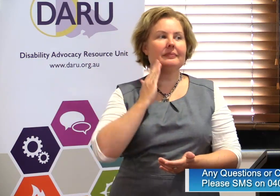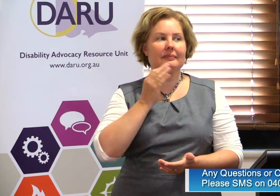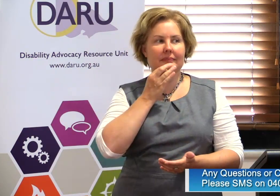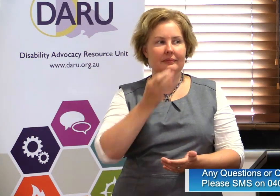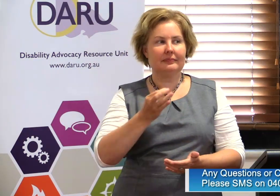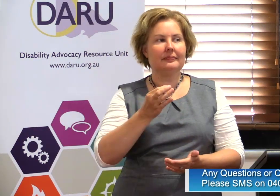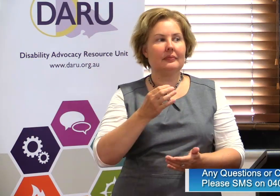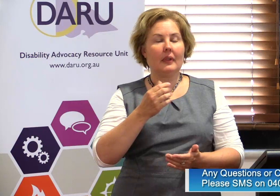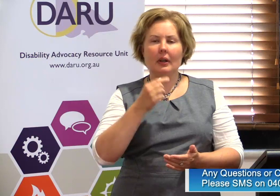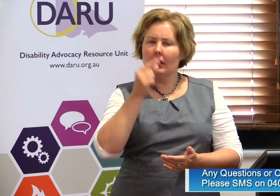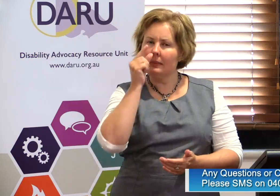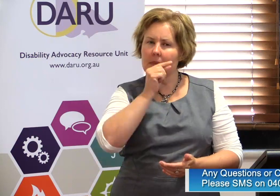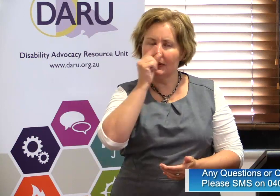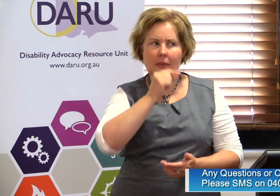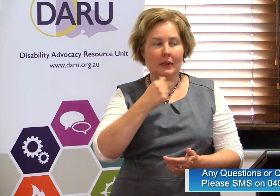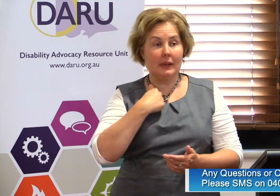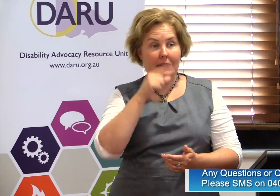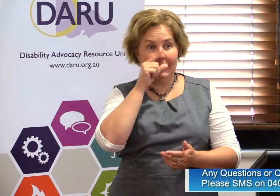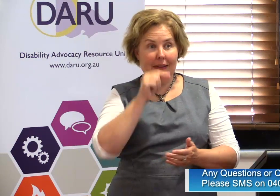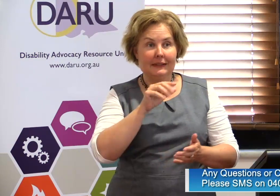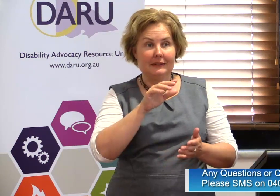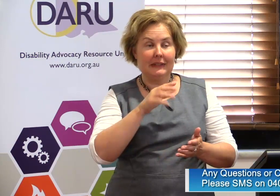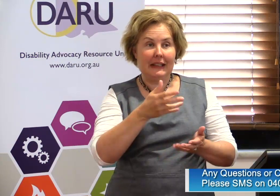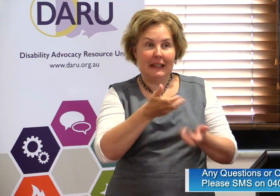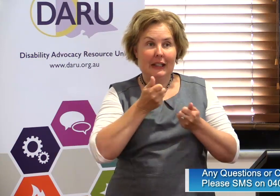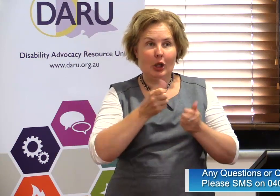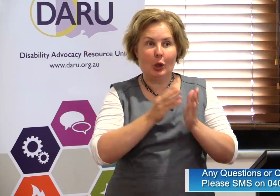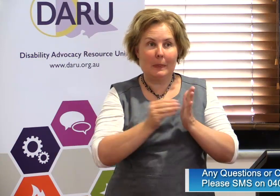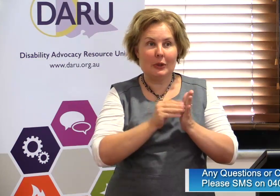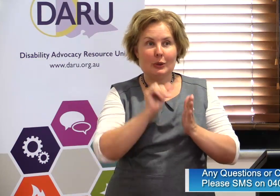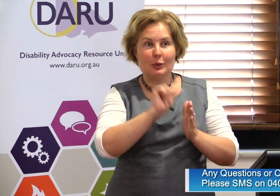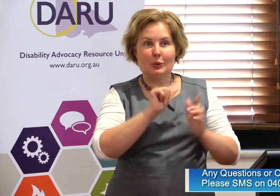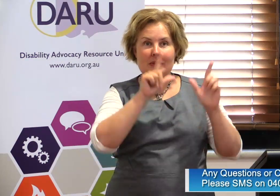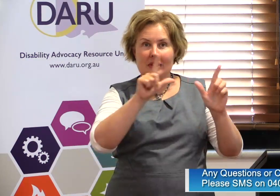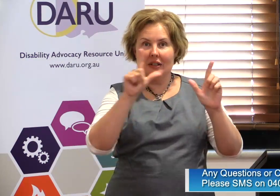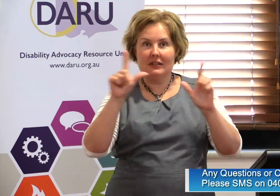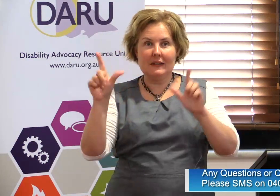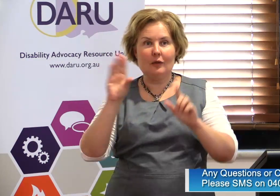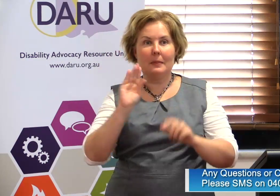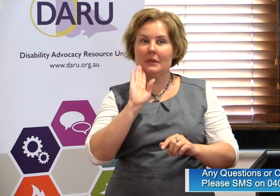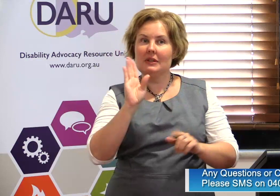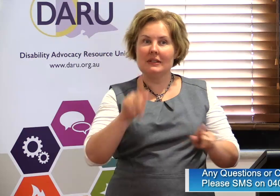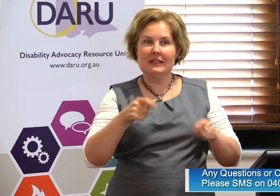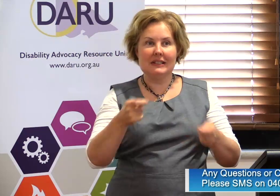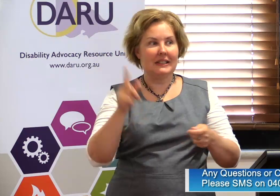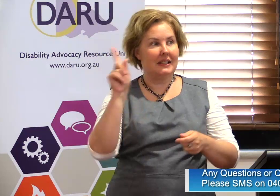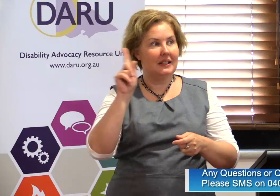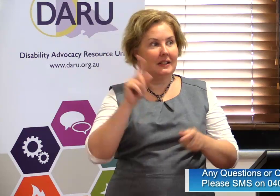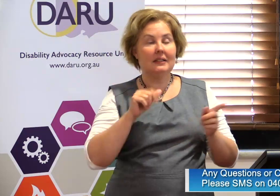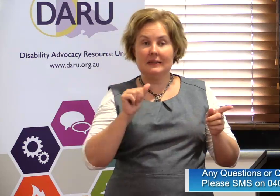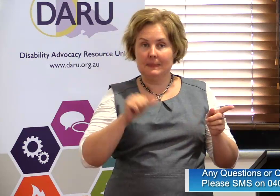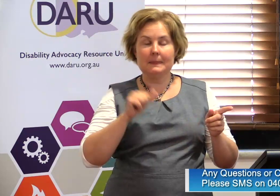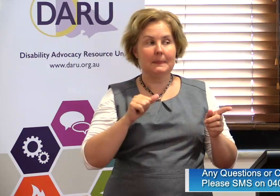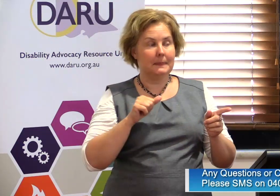Mine was just, is it possible to get a copy of your slides from the presentation today? I can arrange